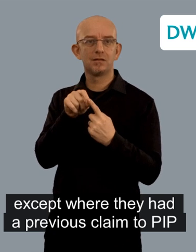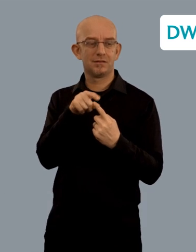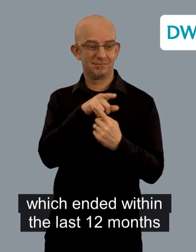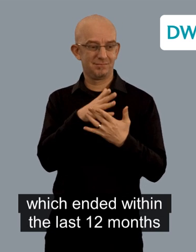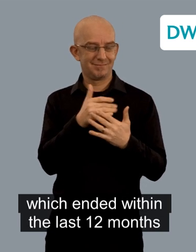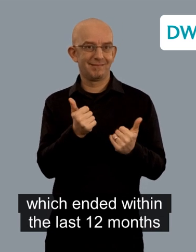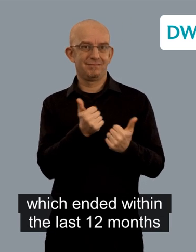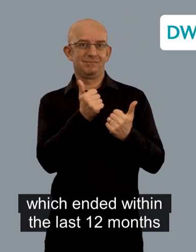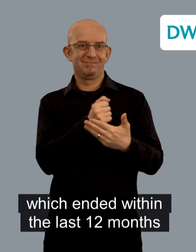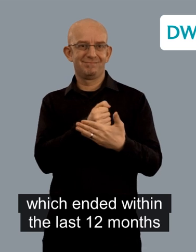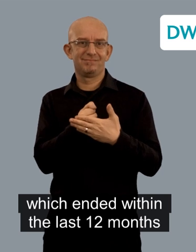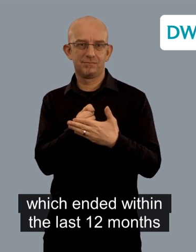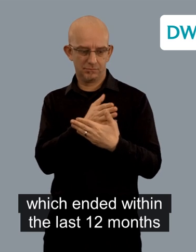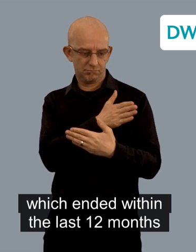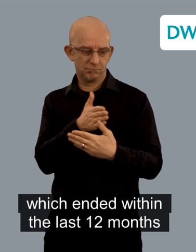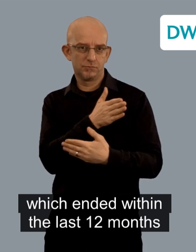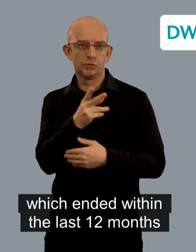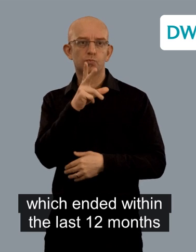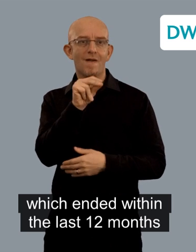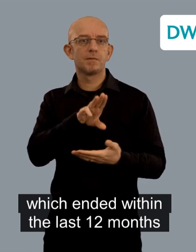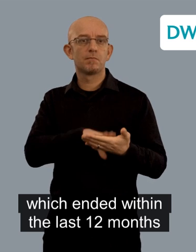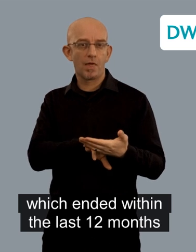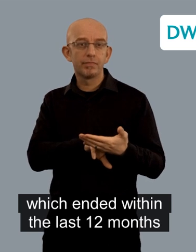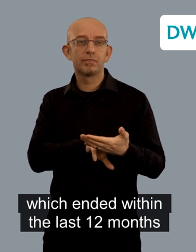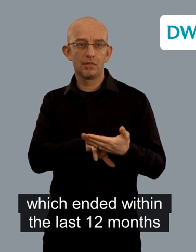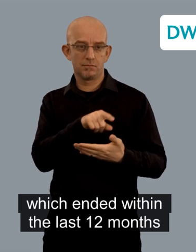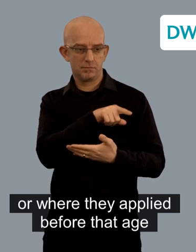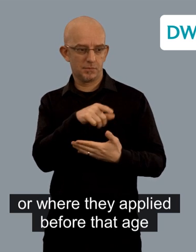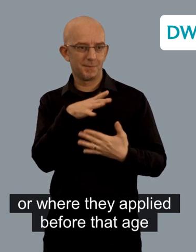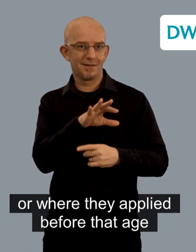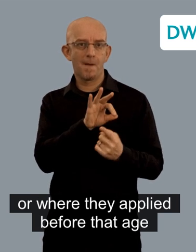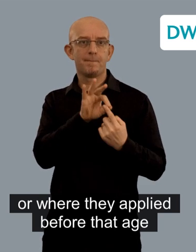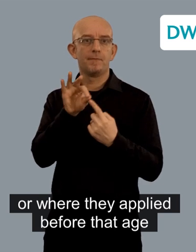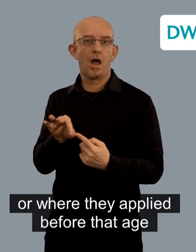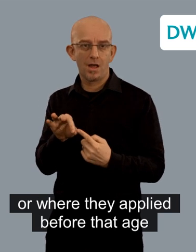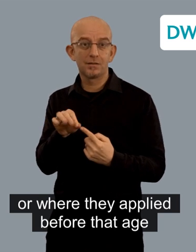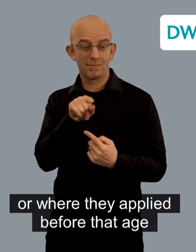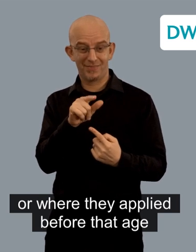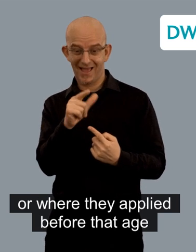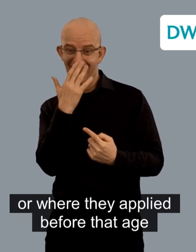or where they applied before that age, but that claim was not